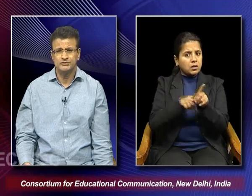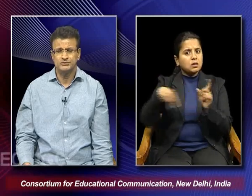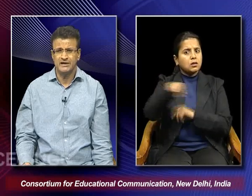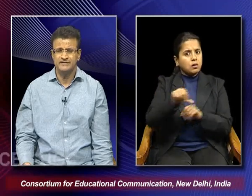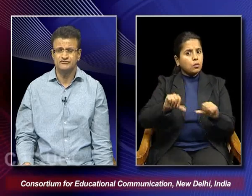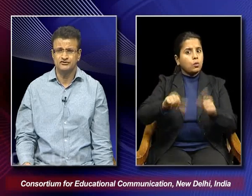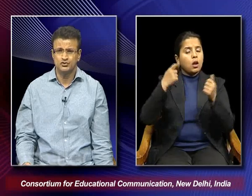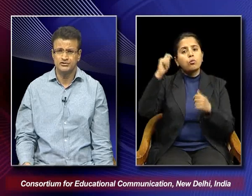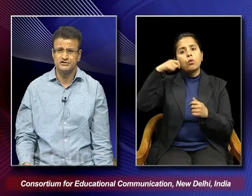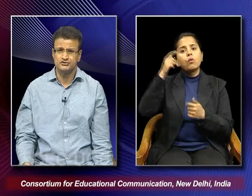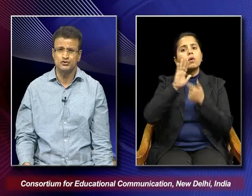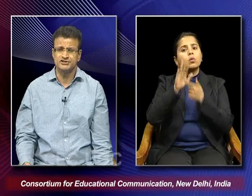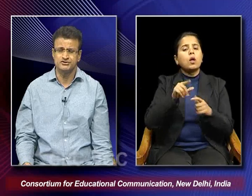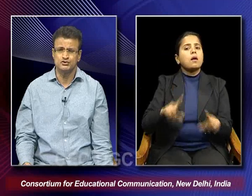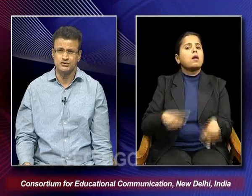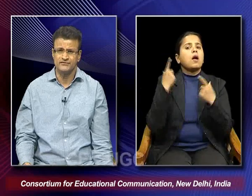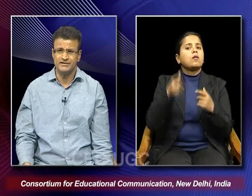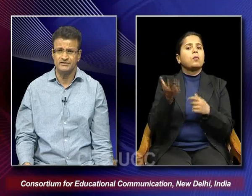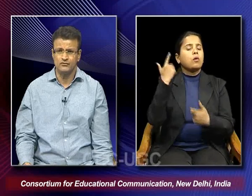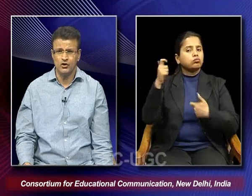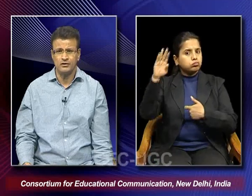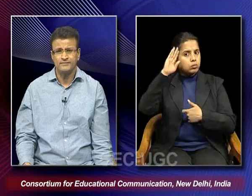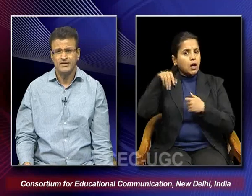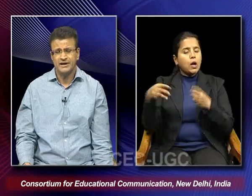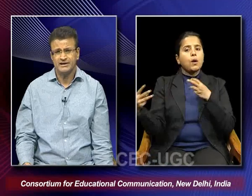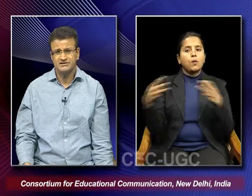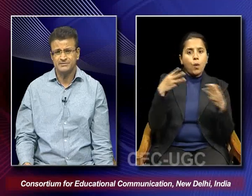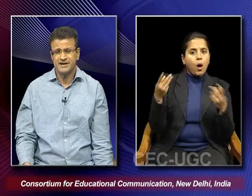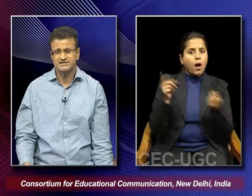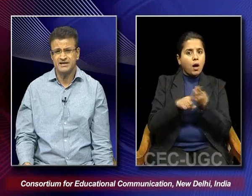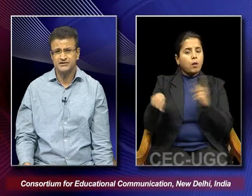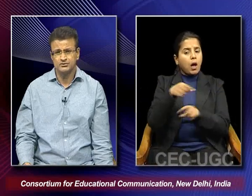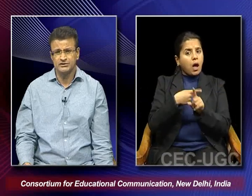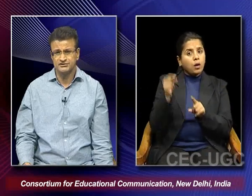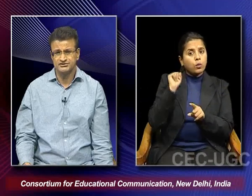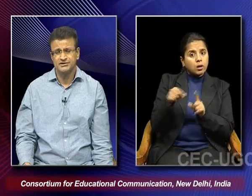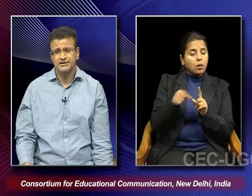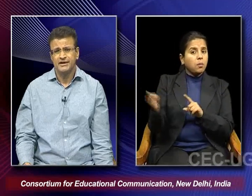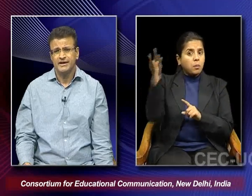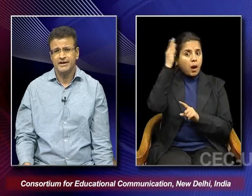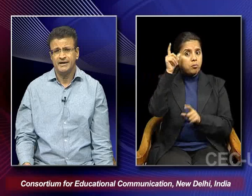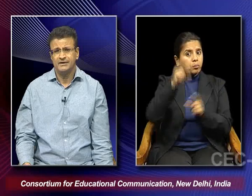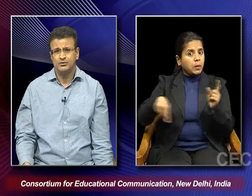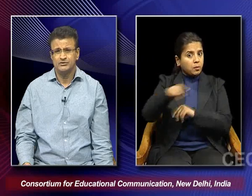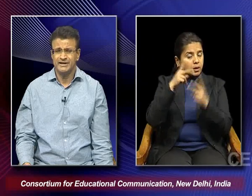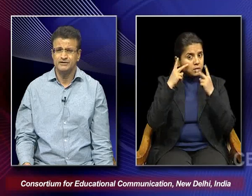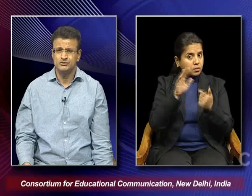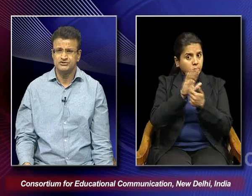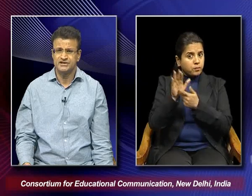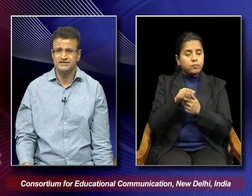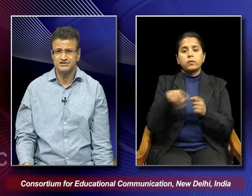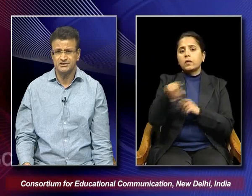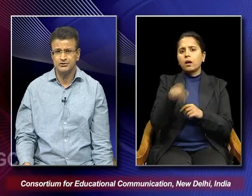you into the lives of the soldiers, those who are fighting the war against the Pakistani intruders and who tried